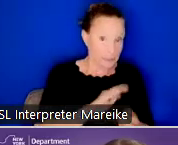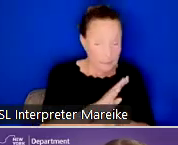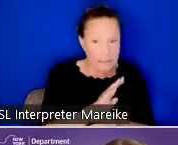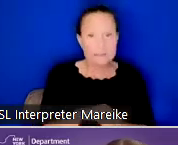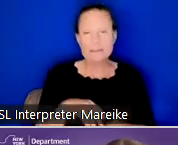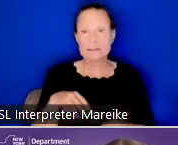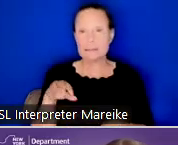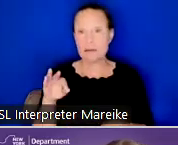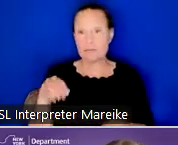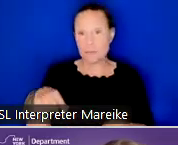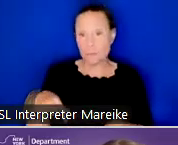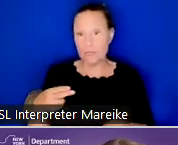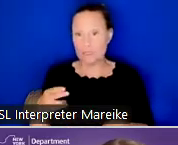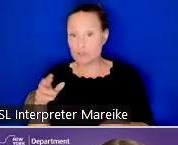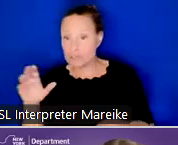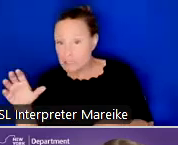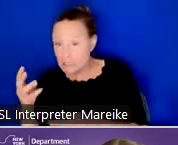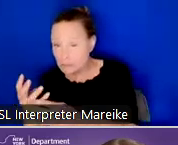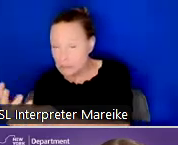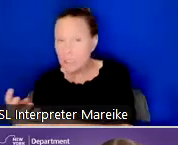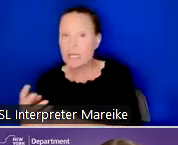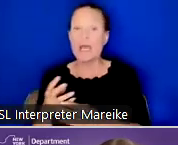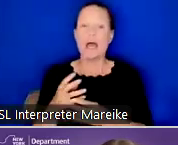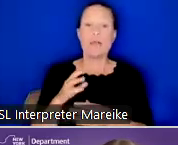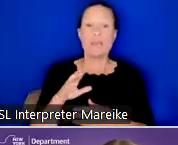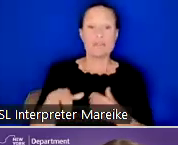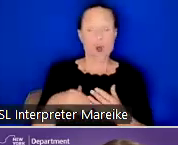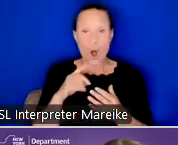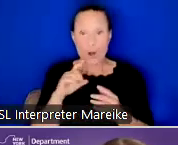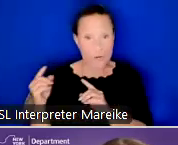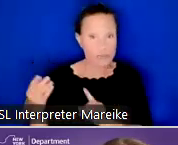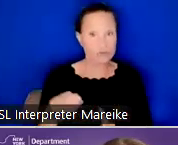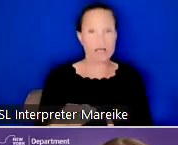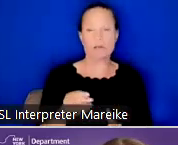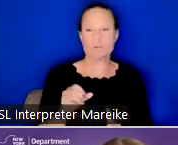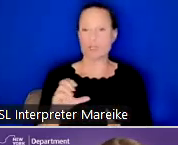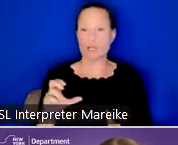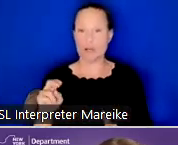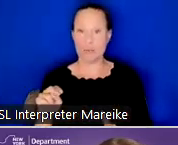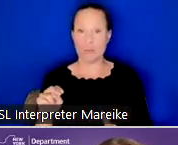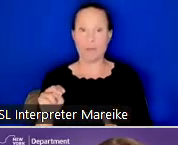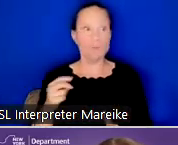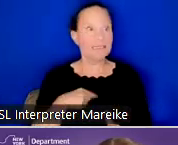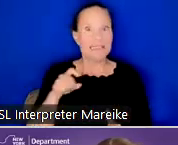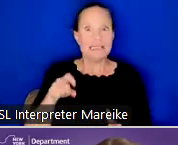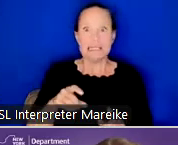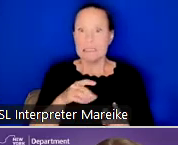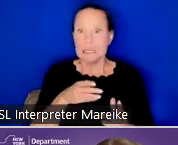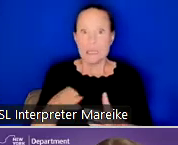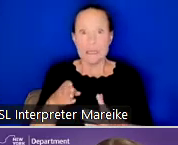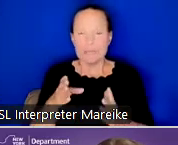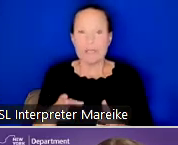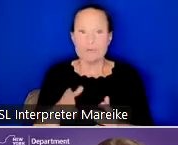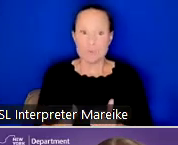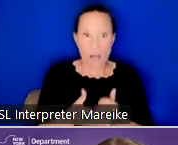And those screenings are going directly to the social care network, and they need navigators to help get the members to this